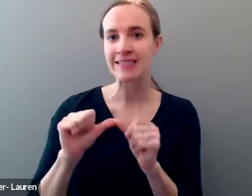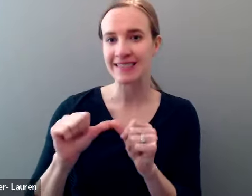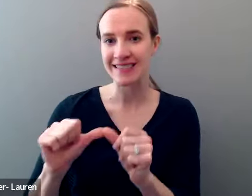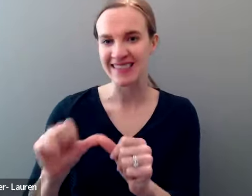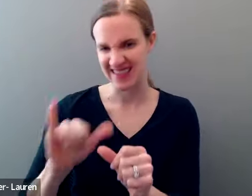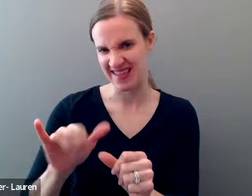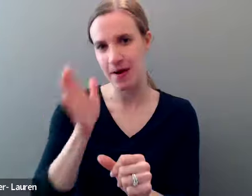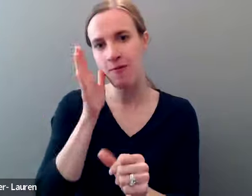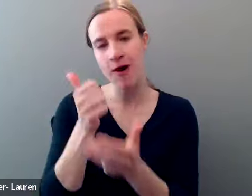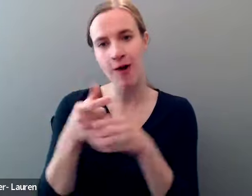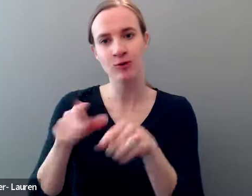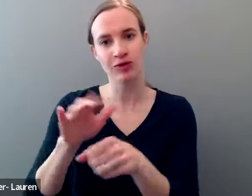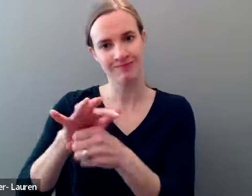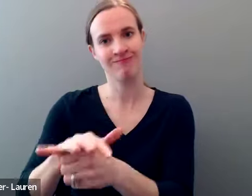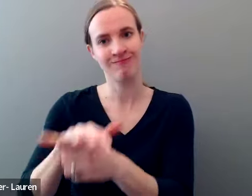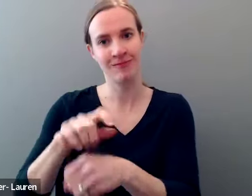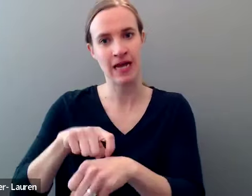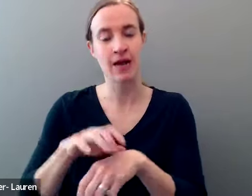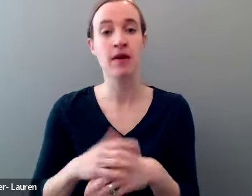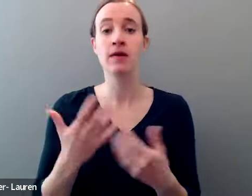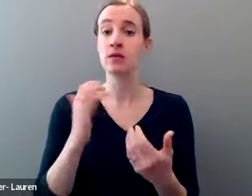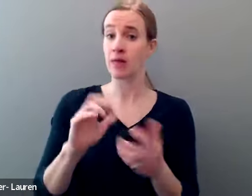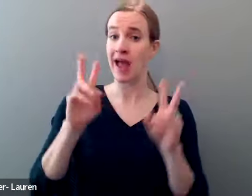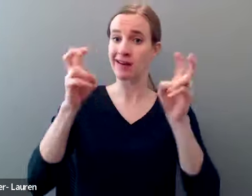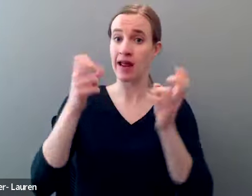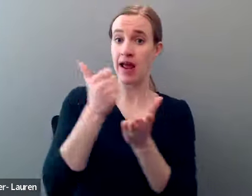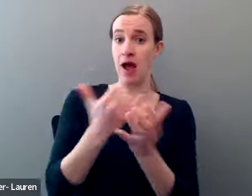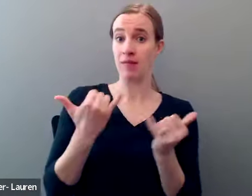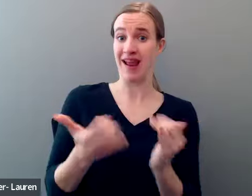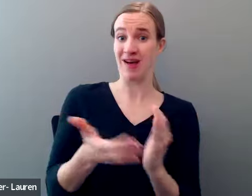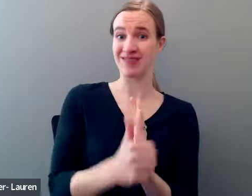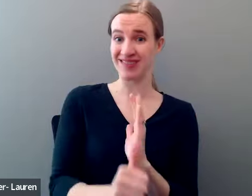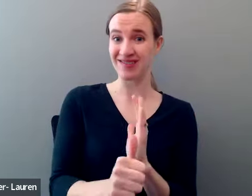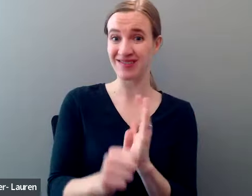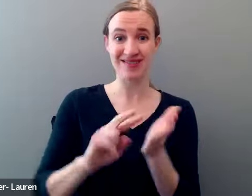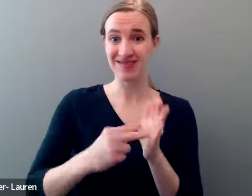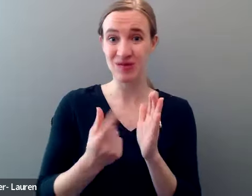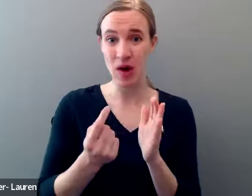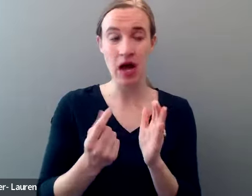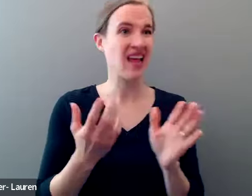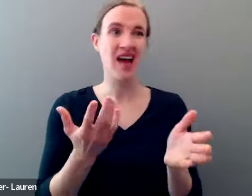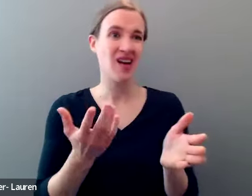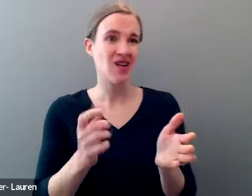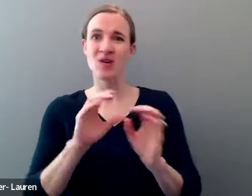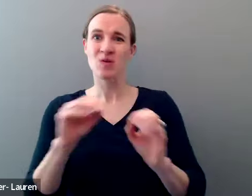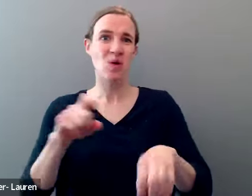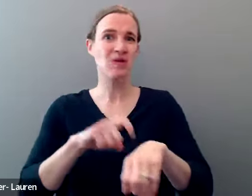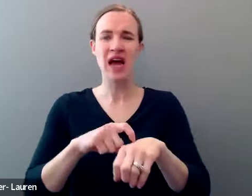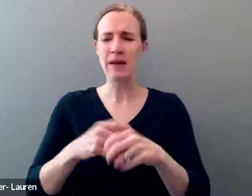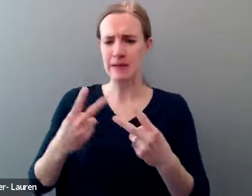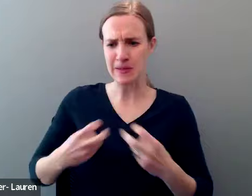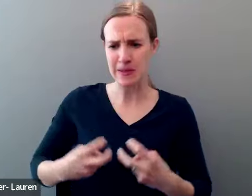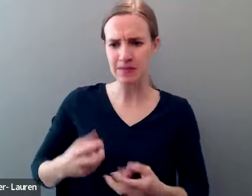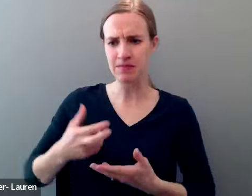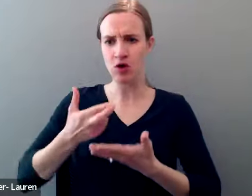so the help now skills are that exactly how they say. If you don't have time for a resource, you don't have time to think about your body on